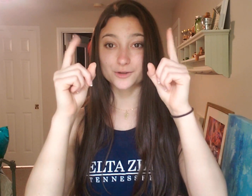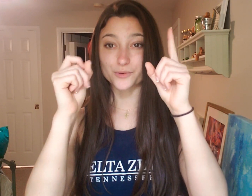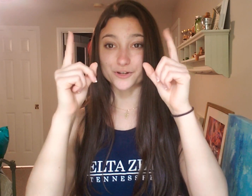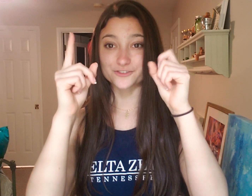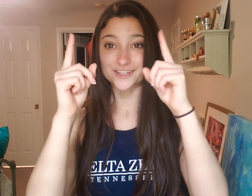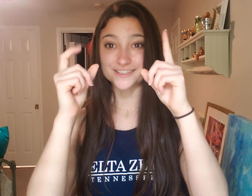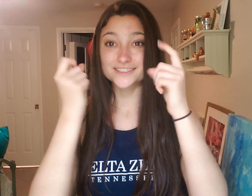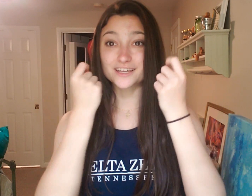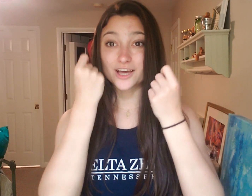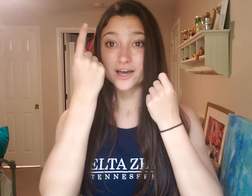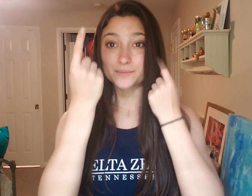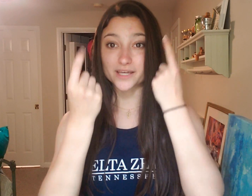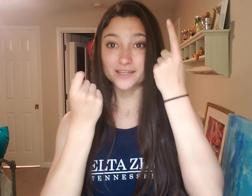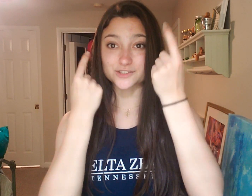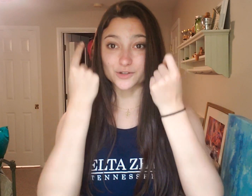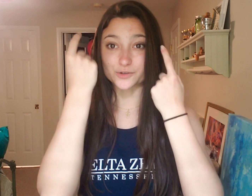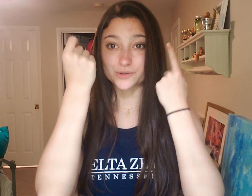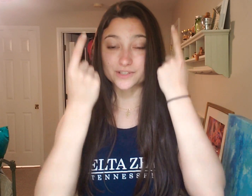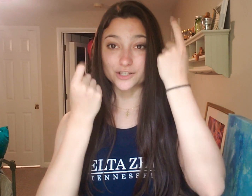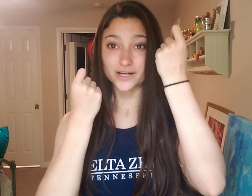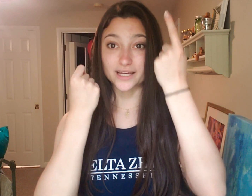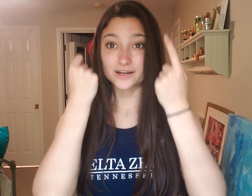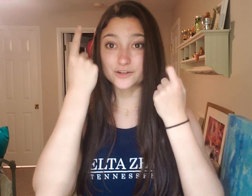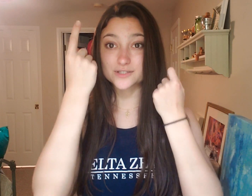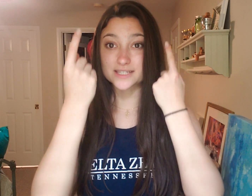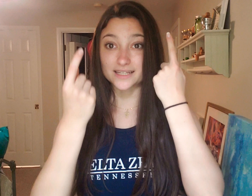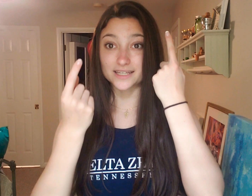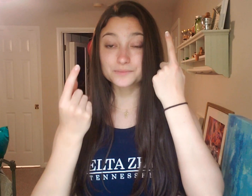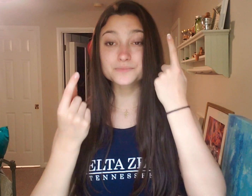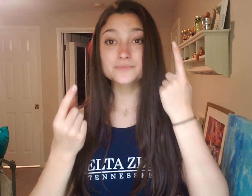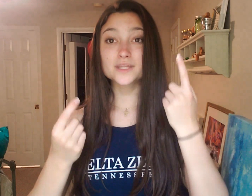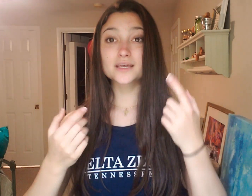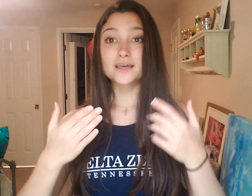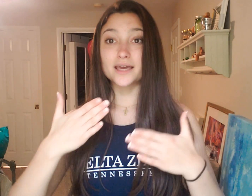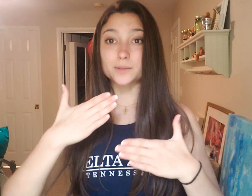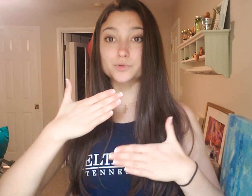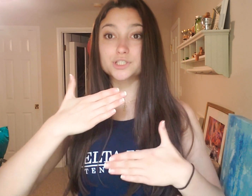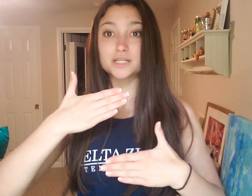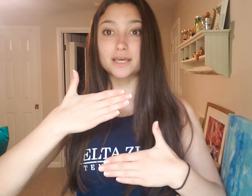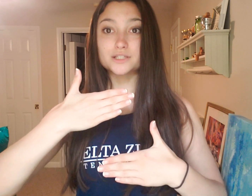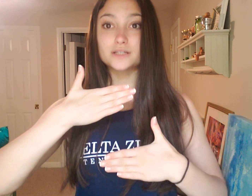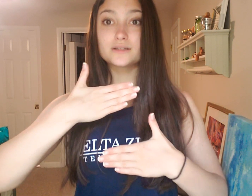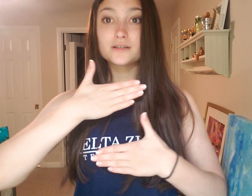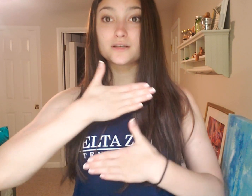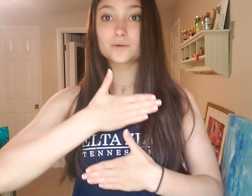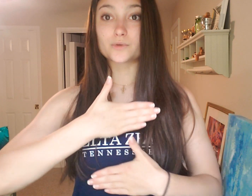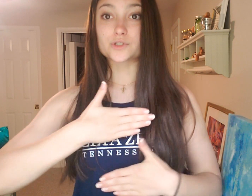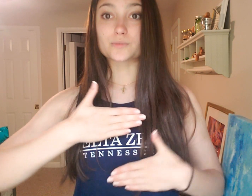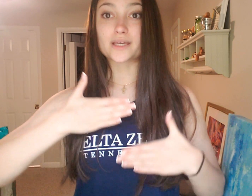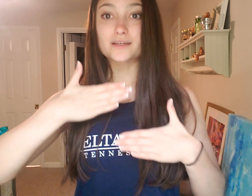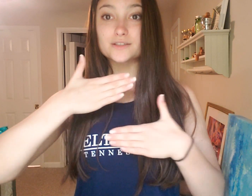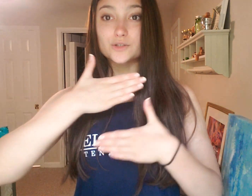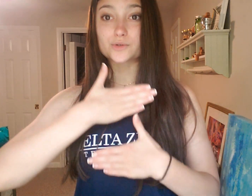pointer fingers and making a circle near your head. Understanding and appreciation, which you're making